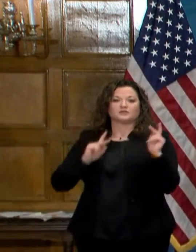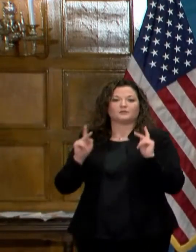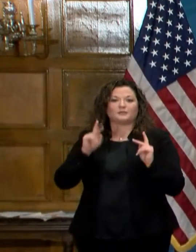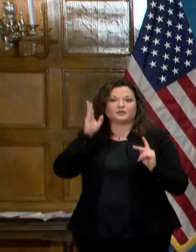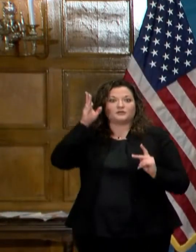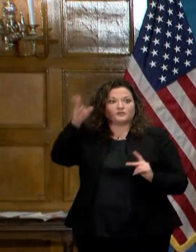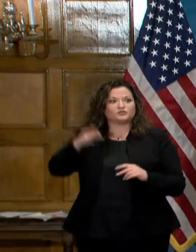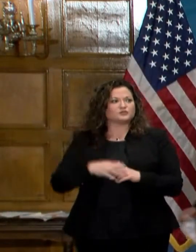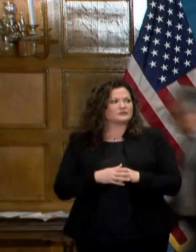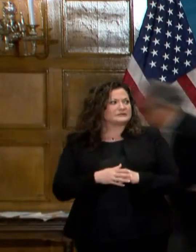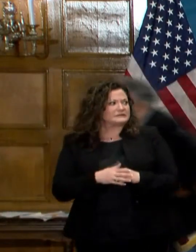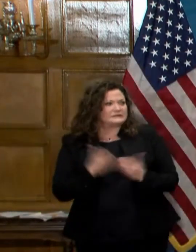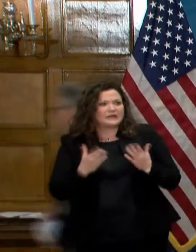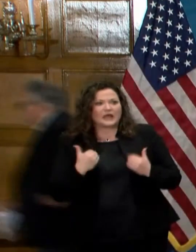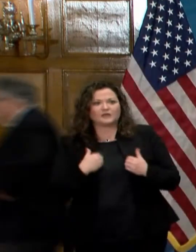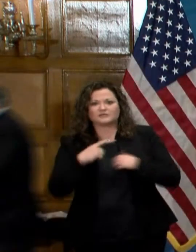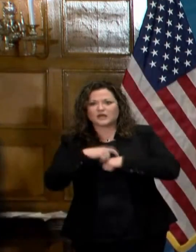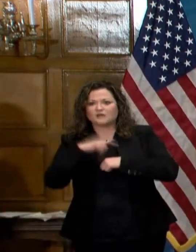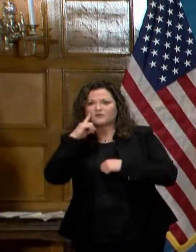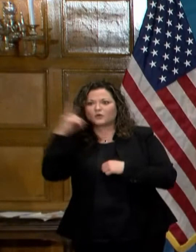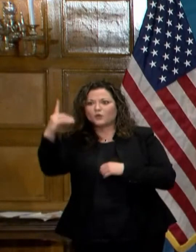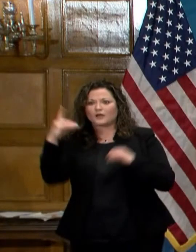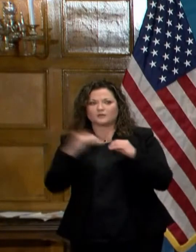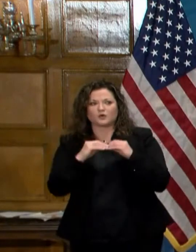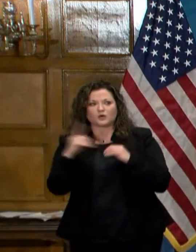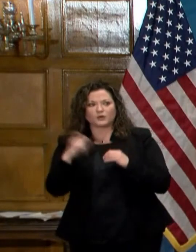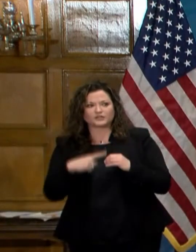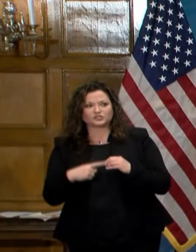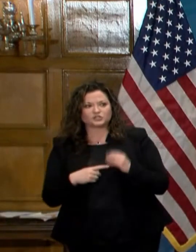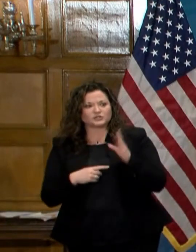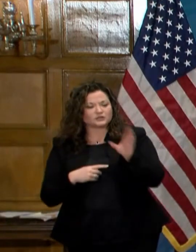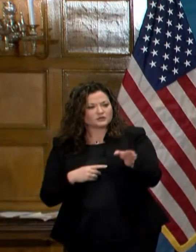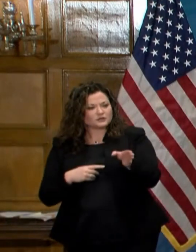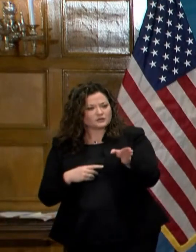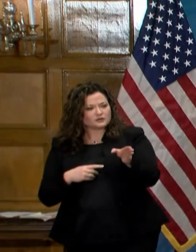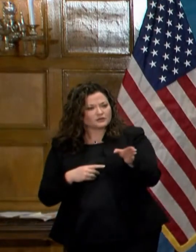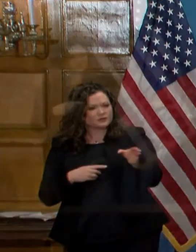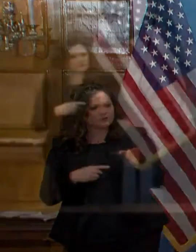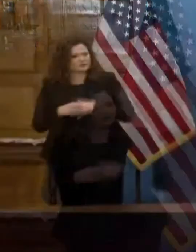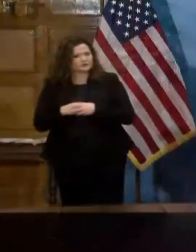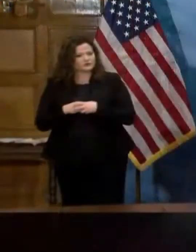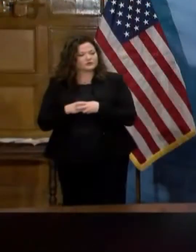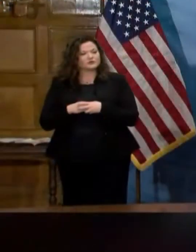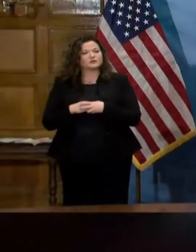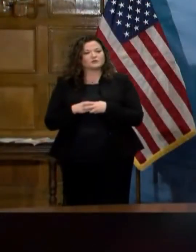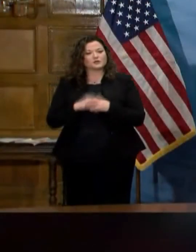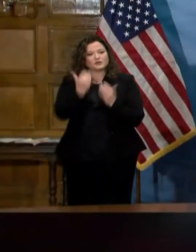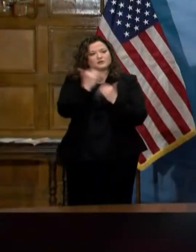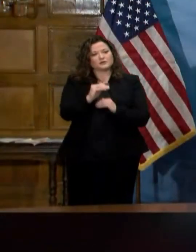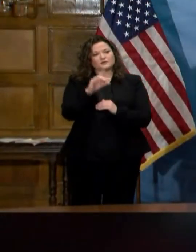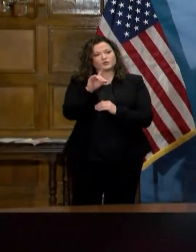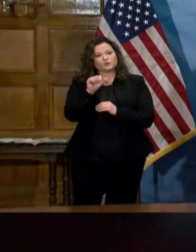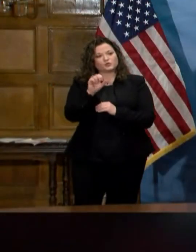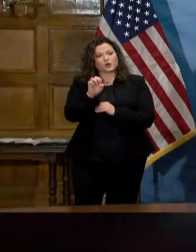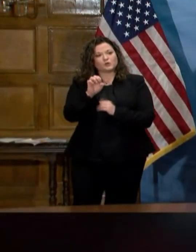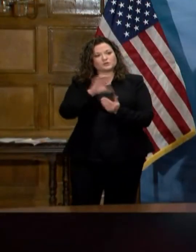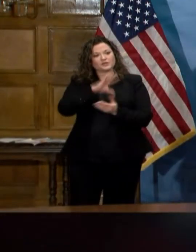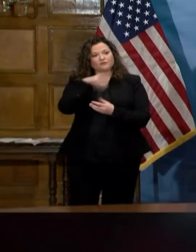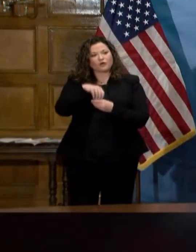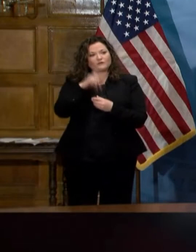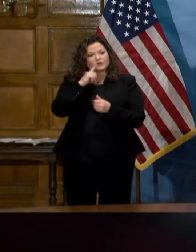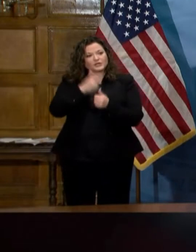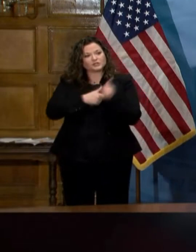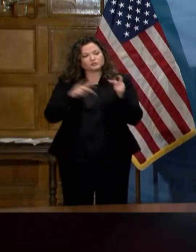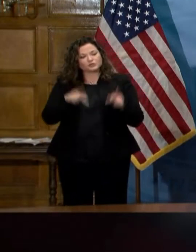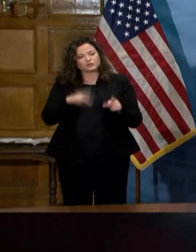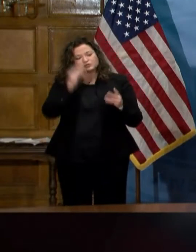probably have time for one more question if it is. Yes. Since there's 2 doses involved with each person, do you have any